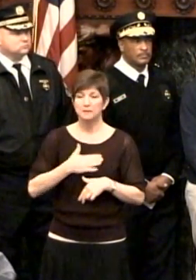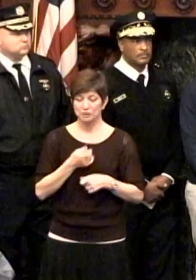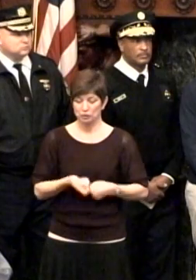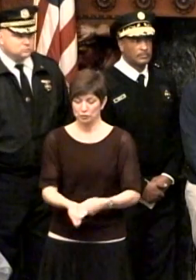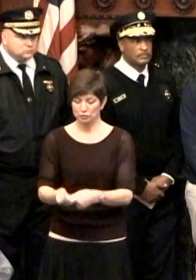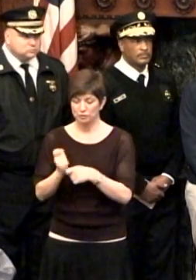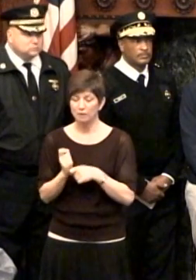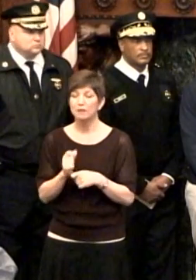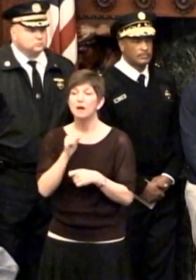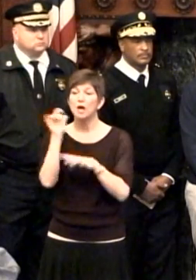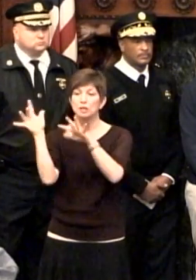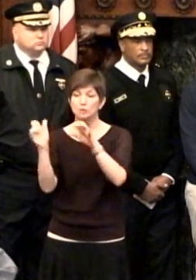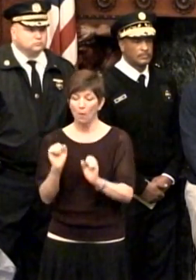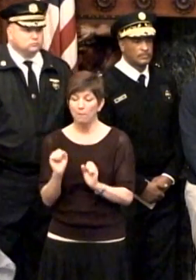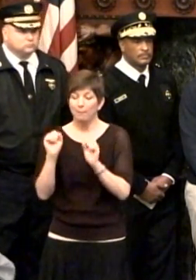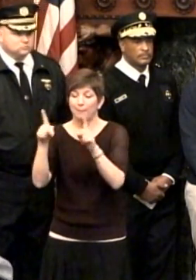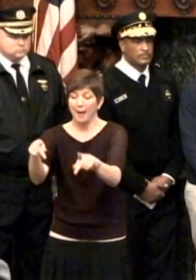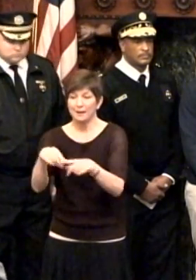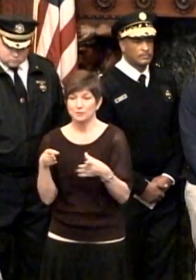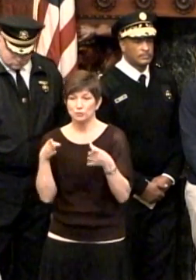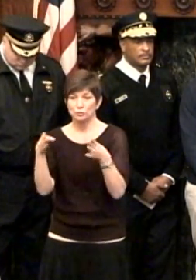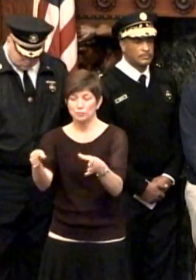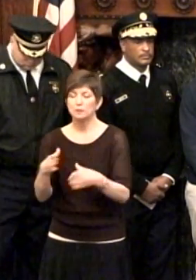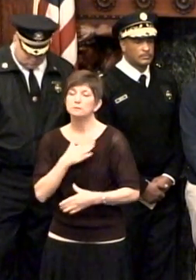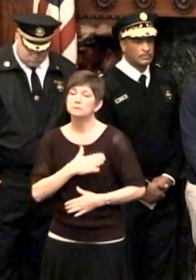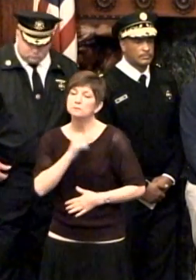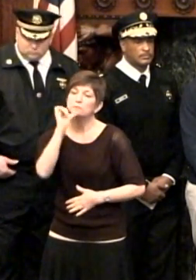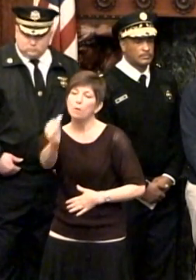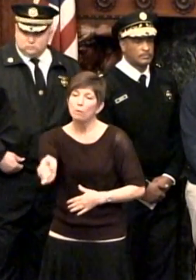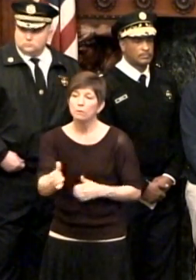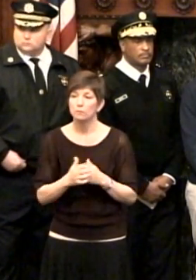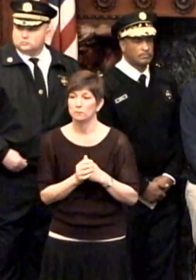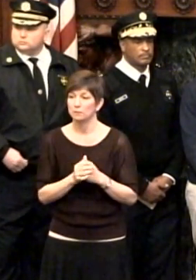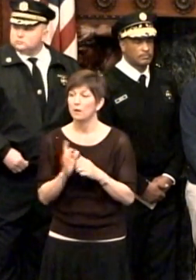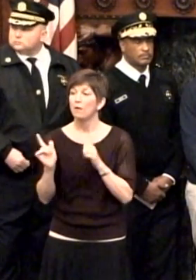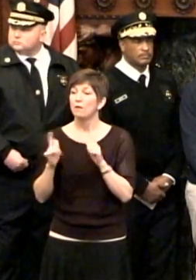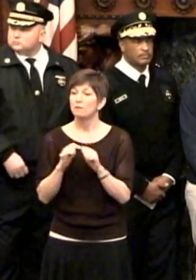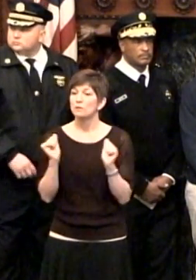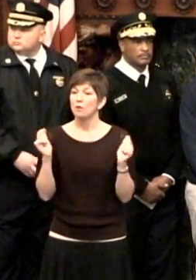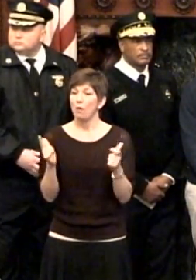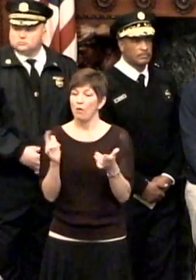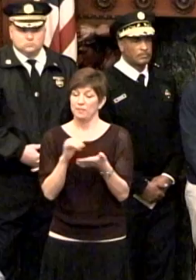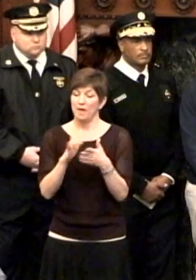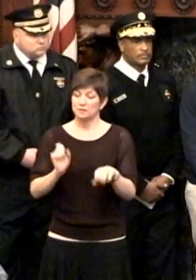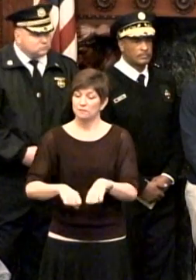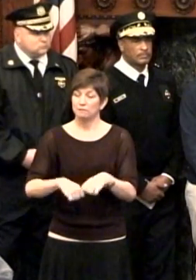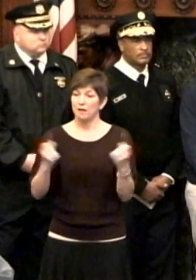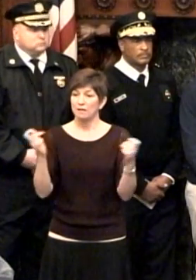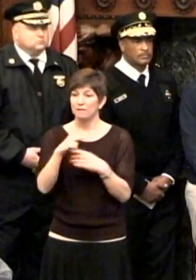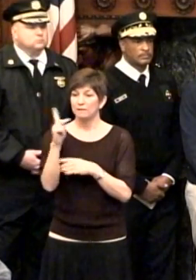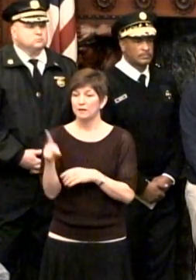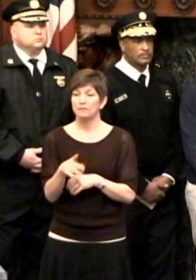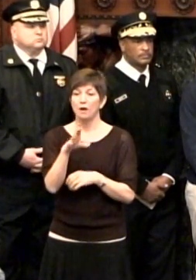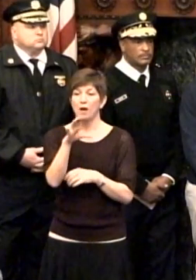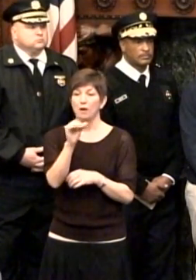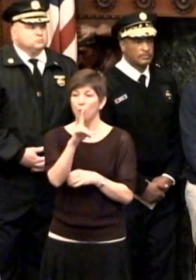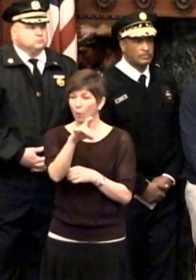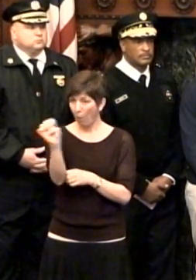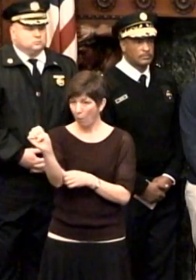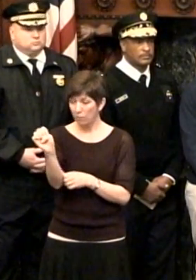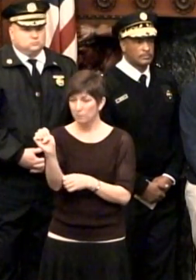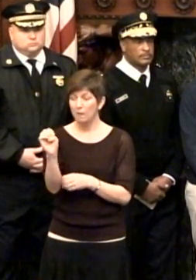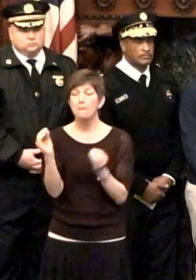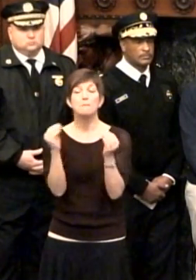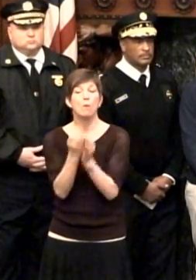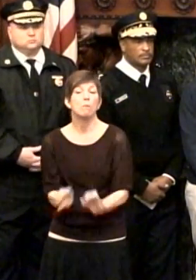not throw snow back in the streets of our city. First of all, it is a violation of the Philadelphia Code. Secondly, and I think